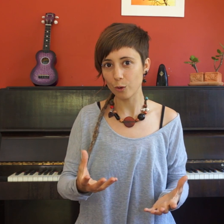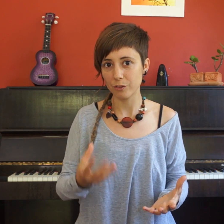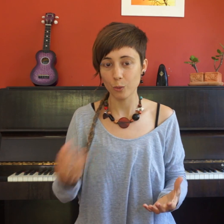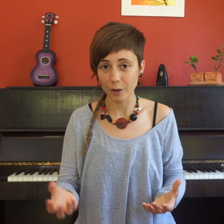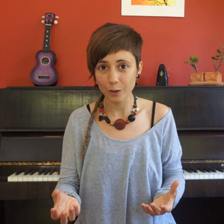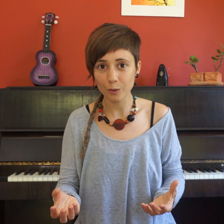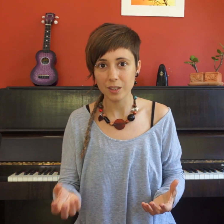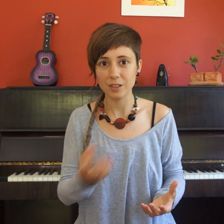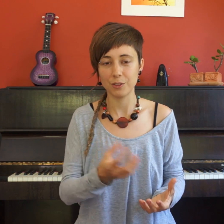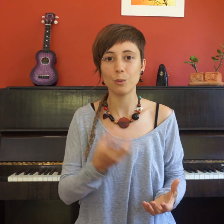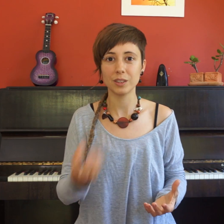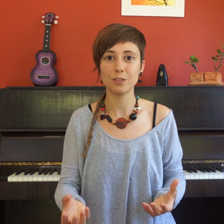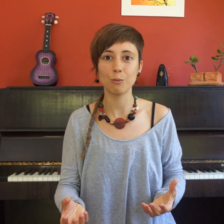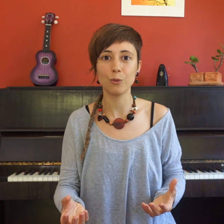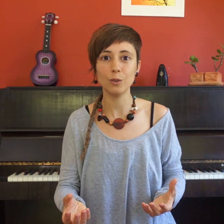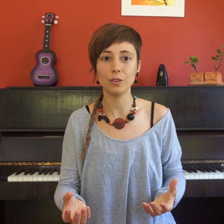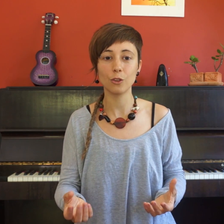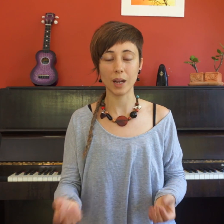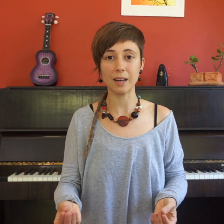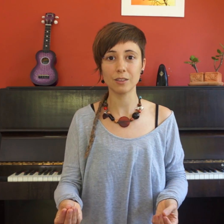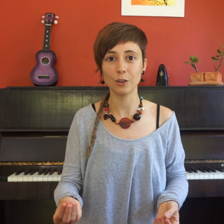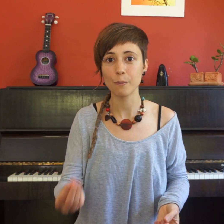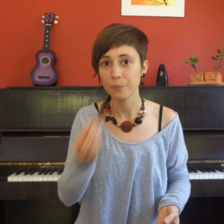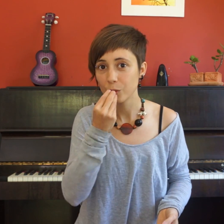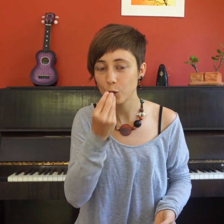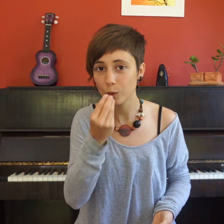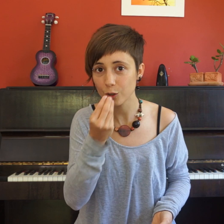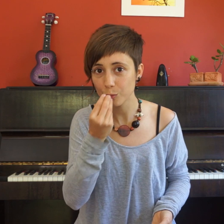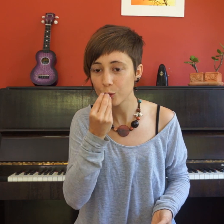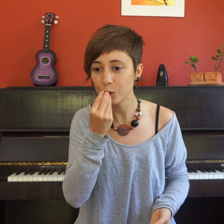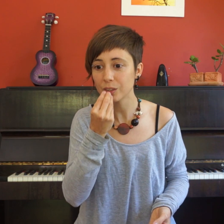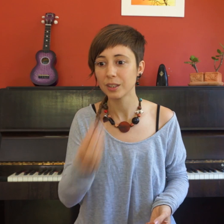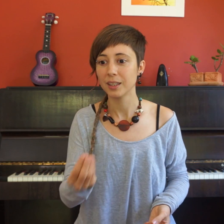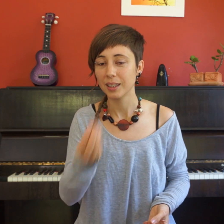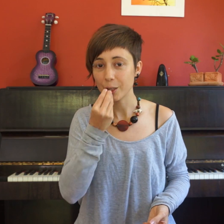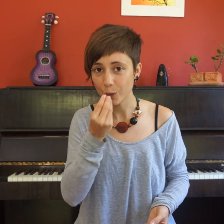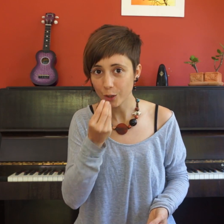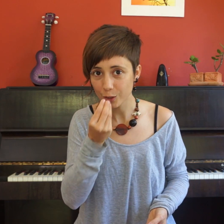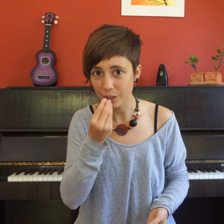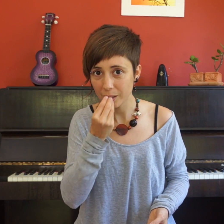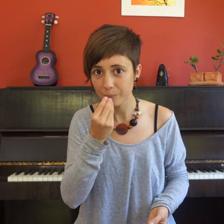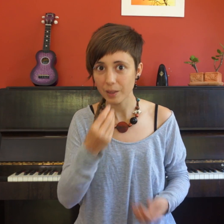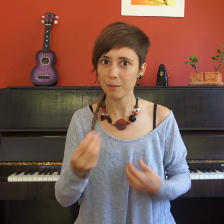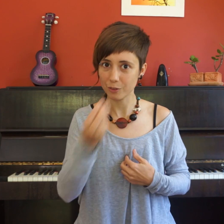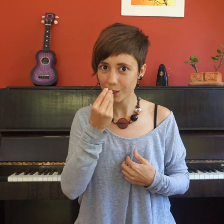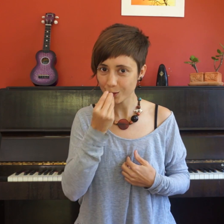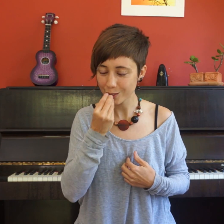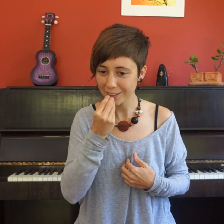if she were hungry, if she wanted some food. So I asked her, do you want some food? Are you hungry? I'm very hungry.